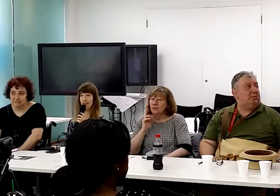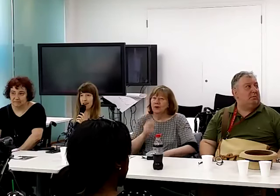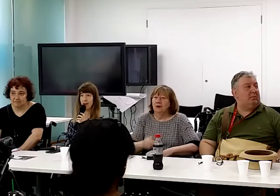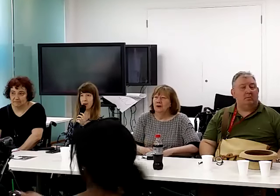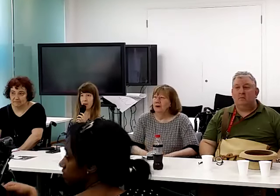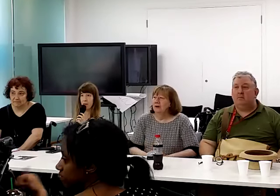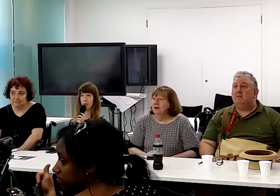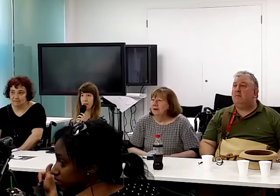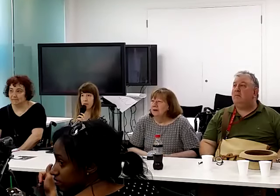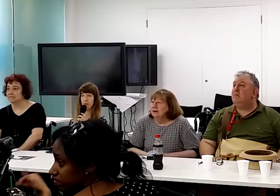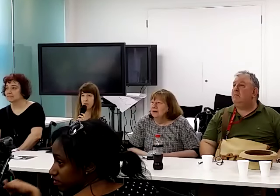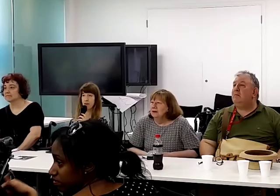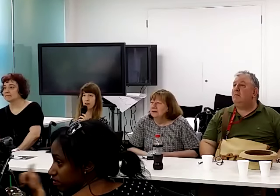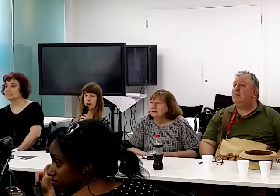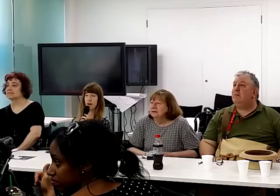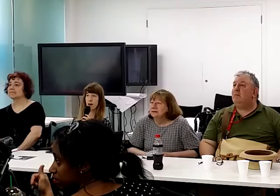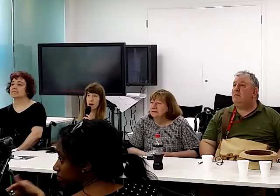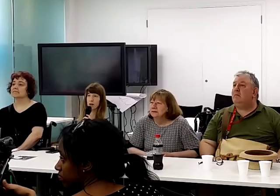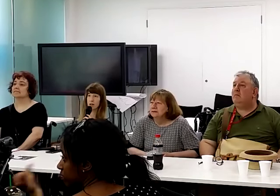known.